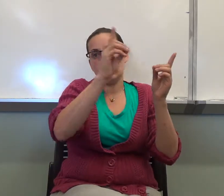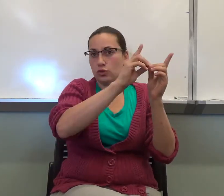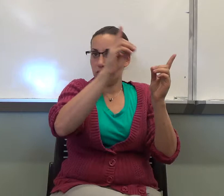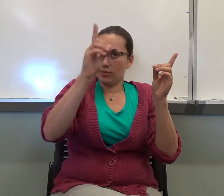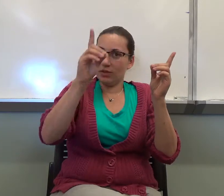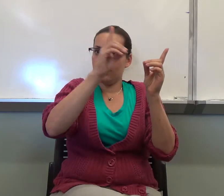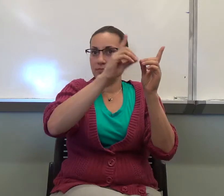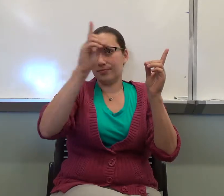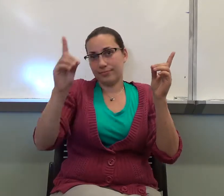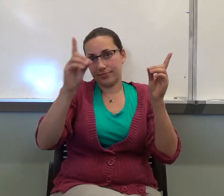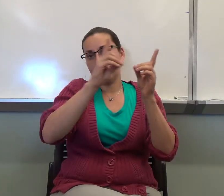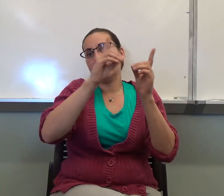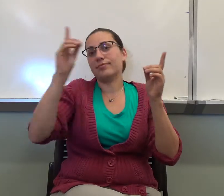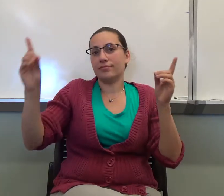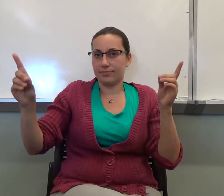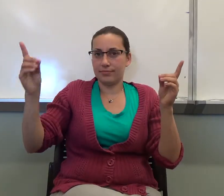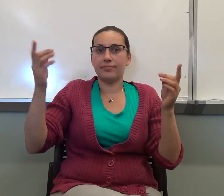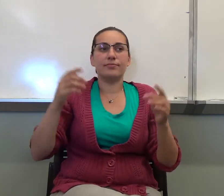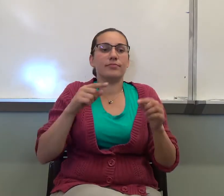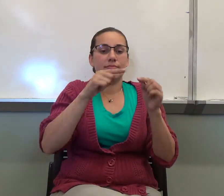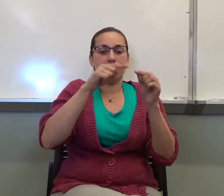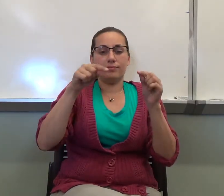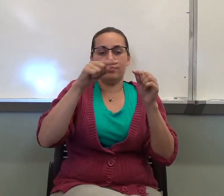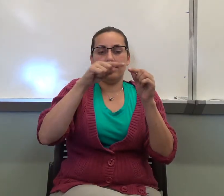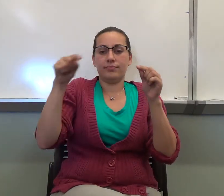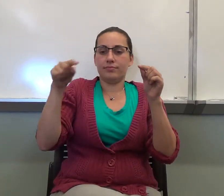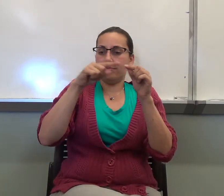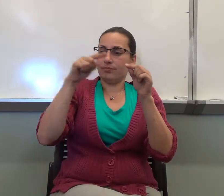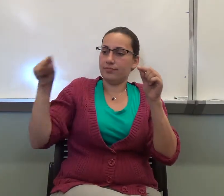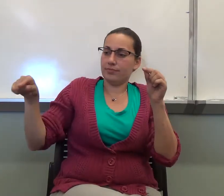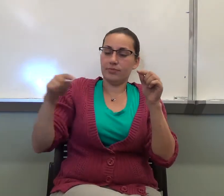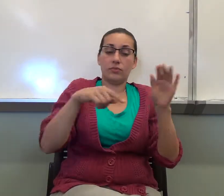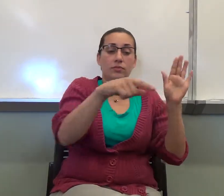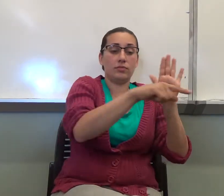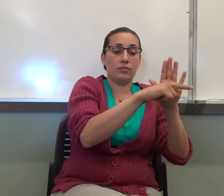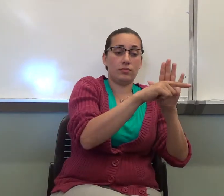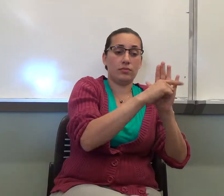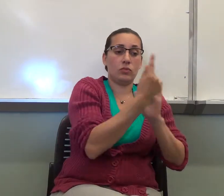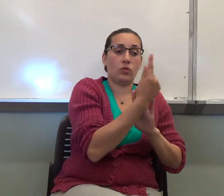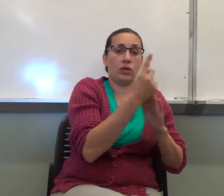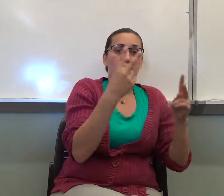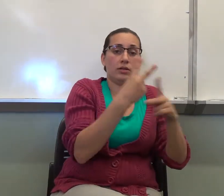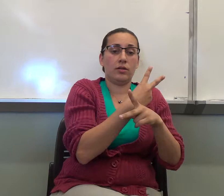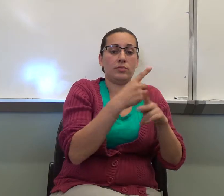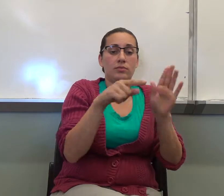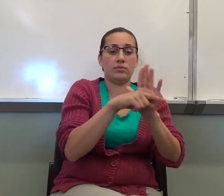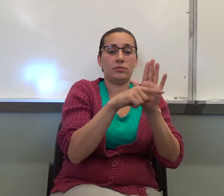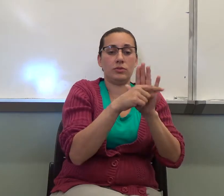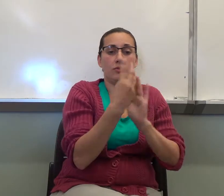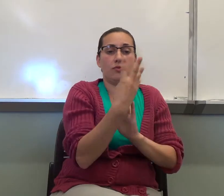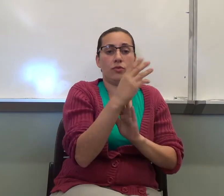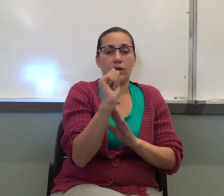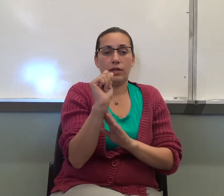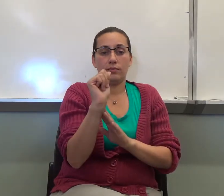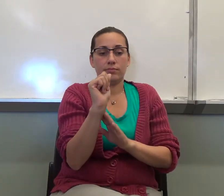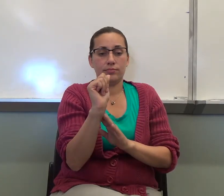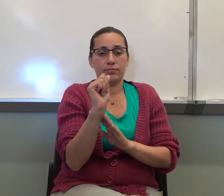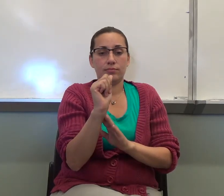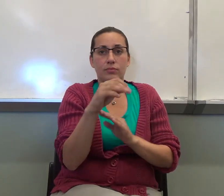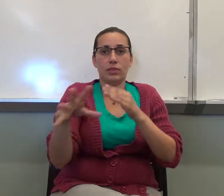that multiplication. Minus 1 times a minus 4a plus a minus 1 times a b